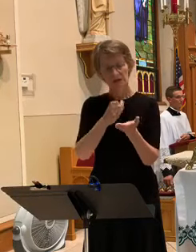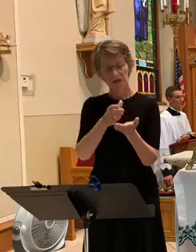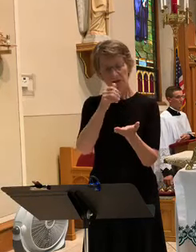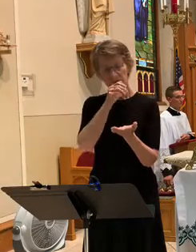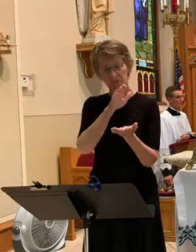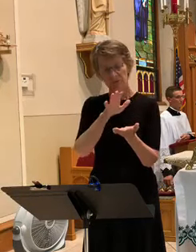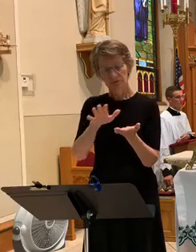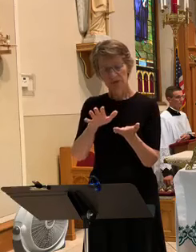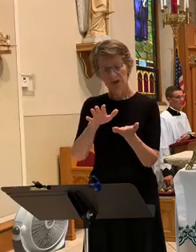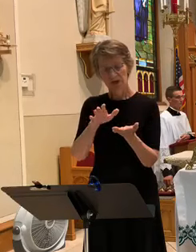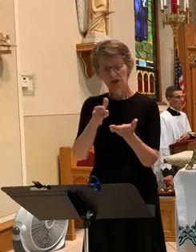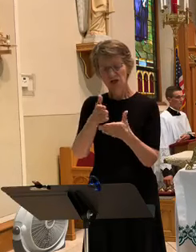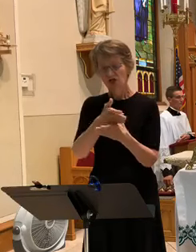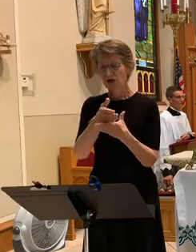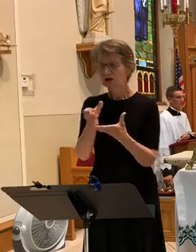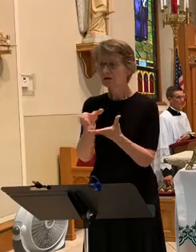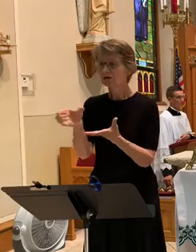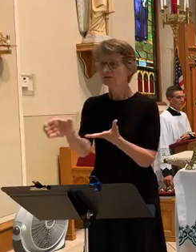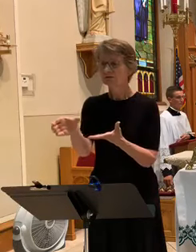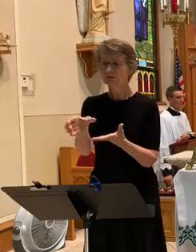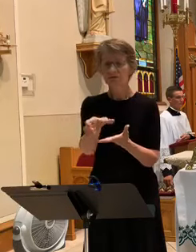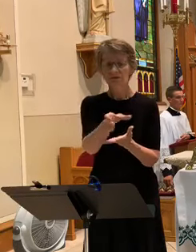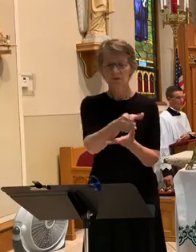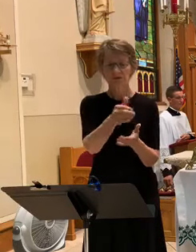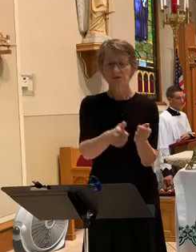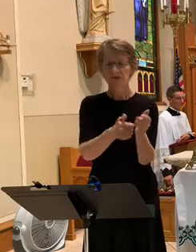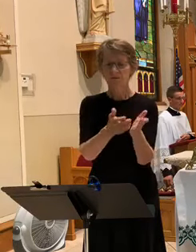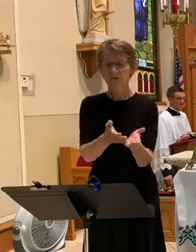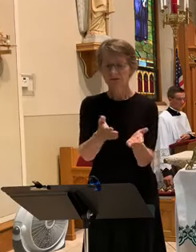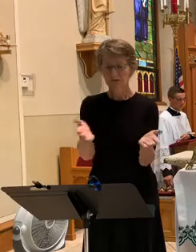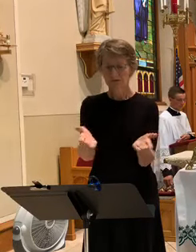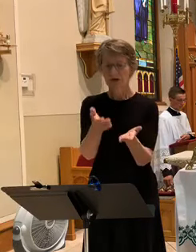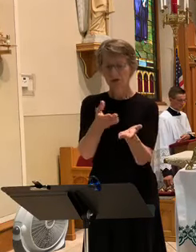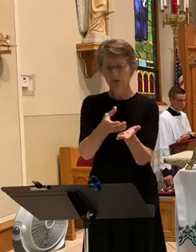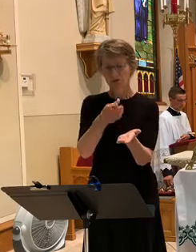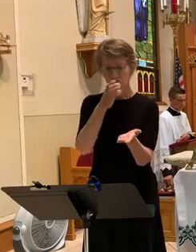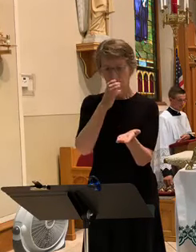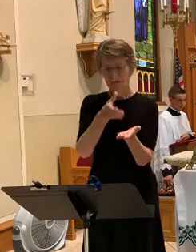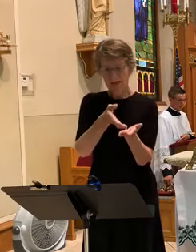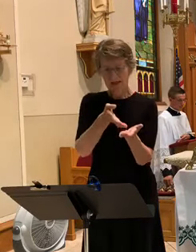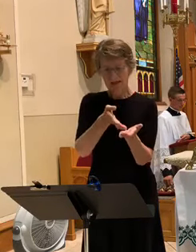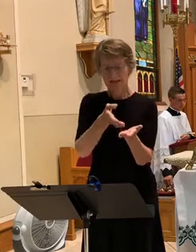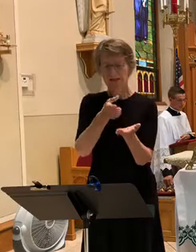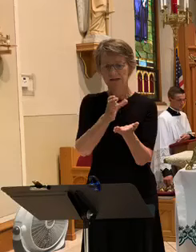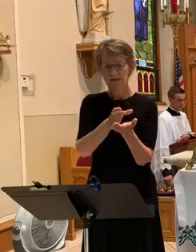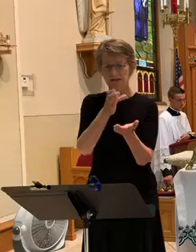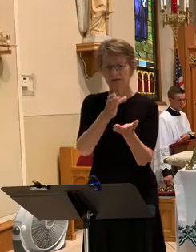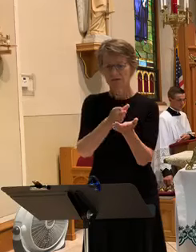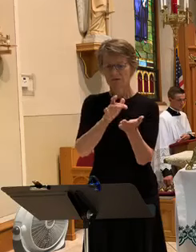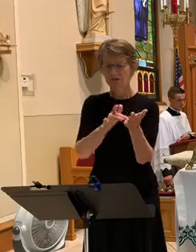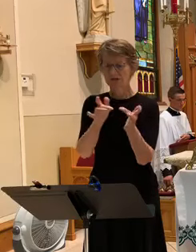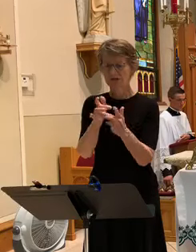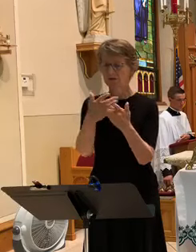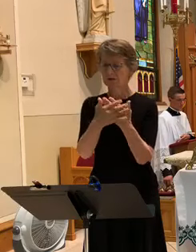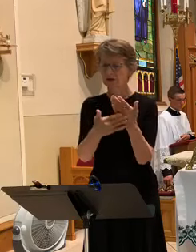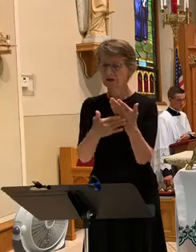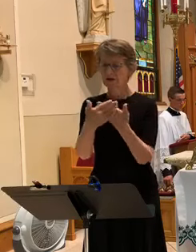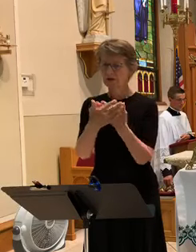the chalice to his disciples, saying, "Take this, all of you, and drink from it, for this is the chalice of my